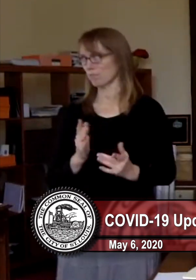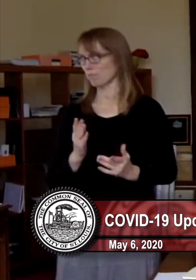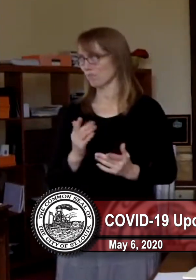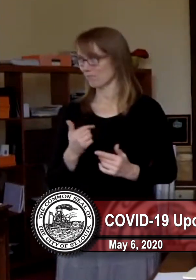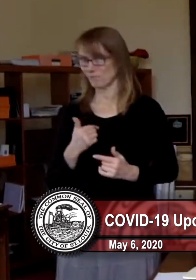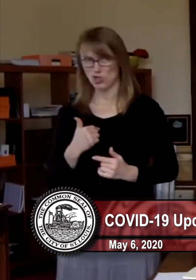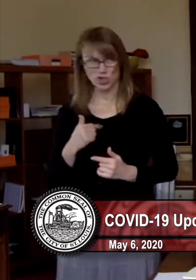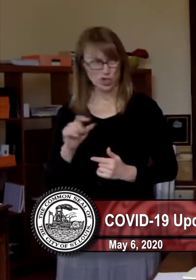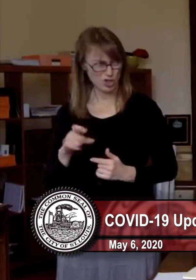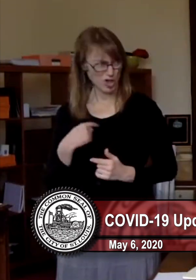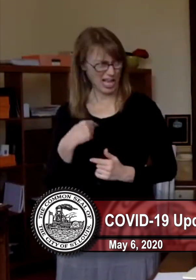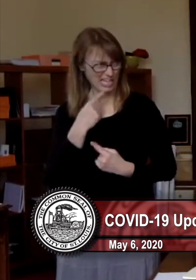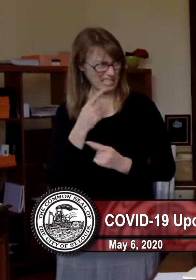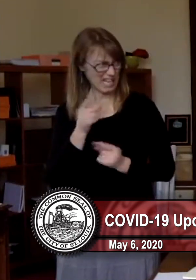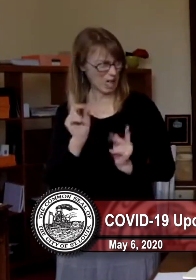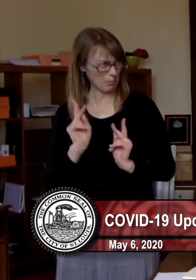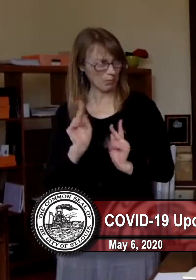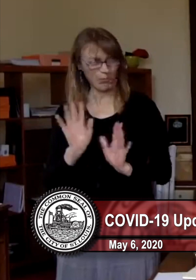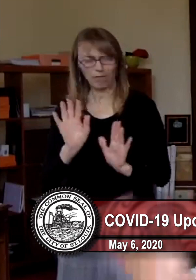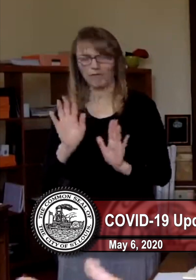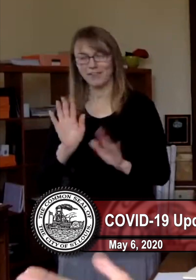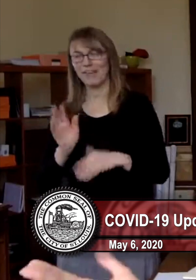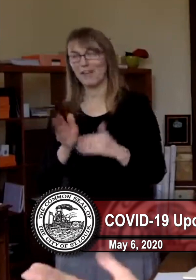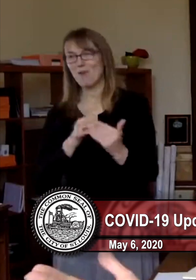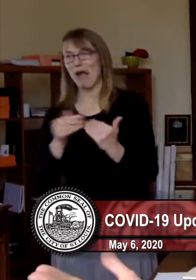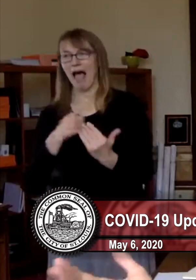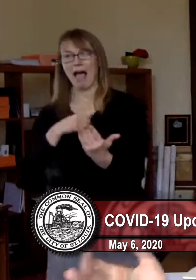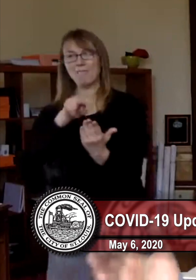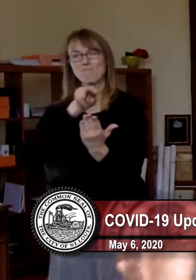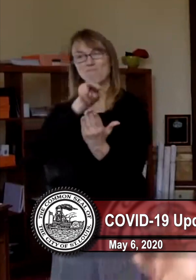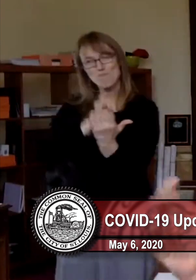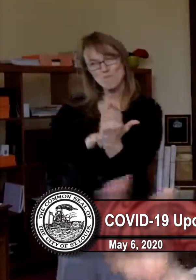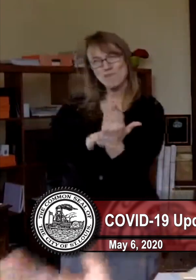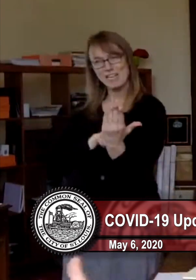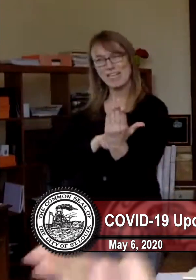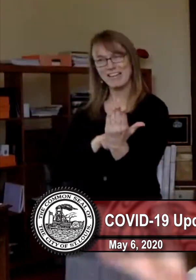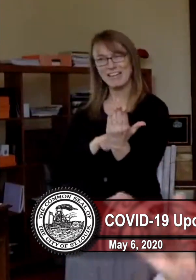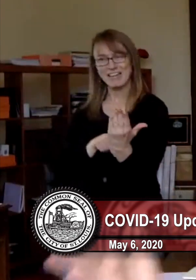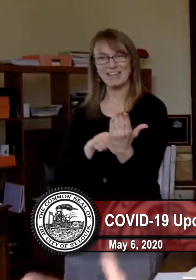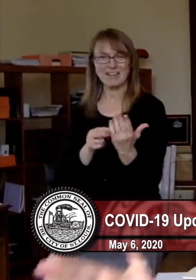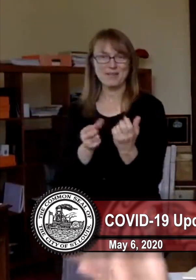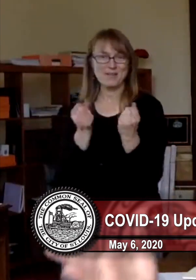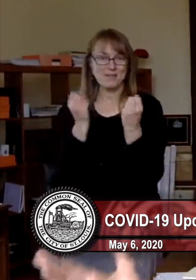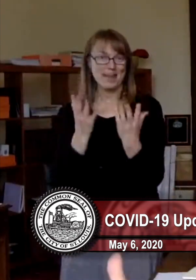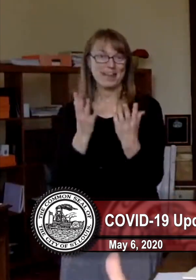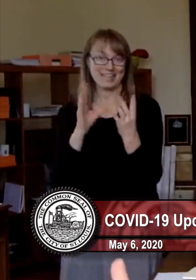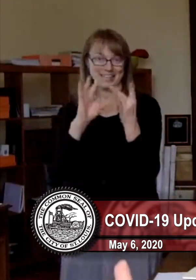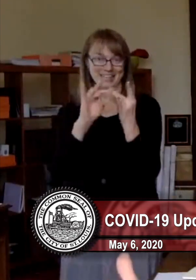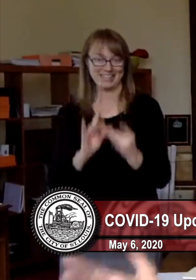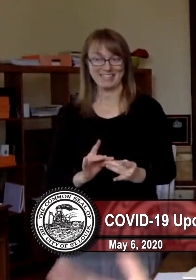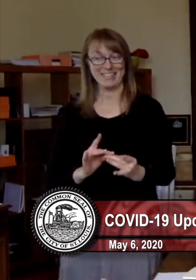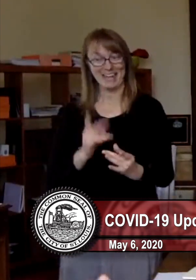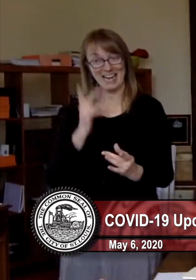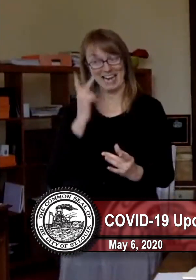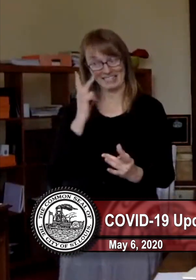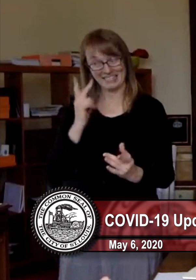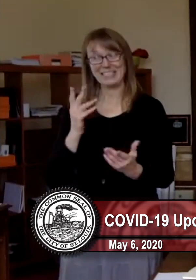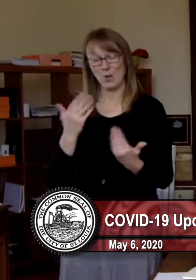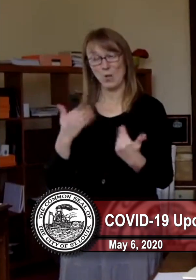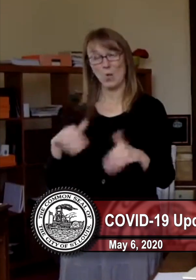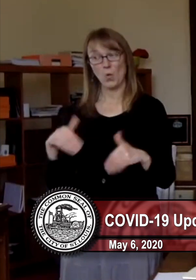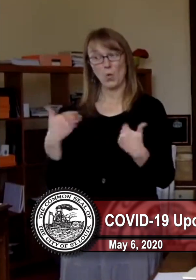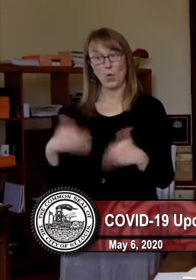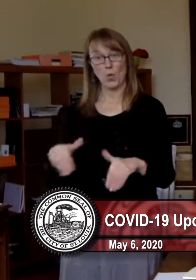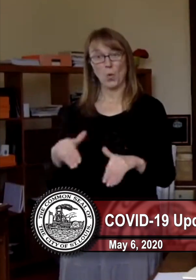but probably not all of them. But I see there's such a divide in our